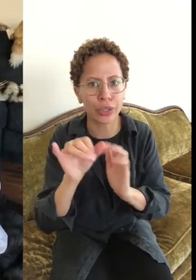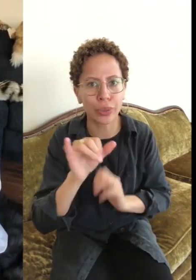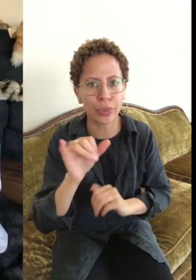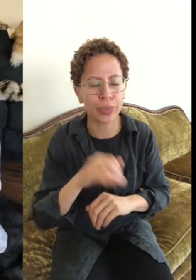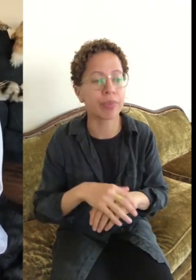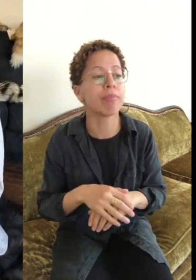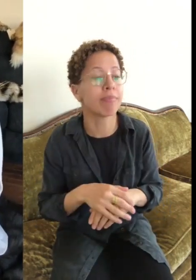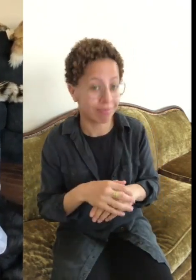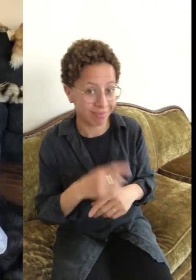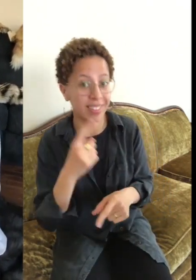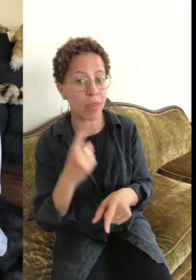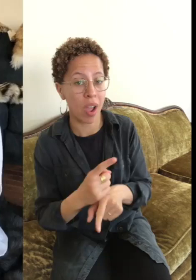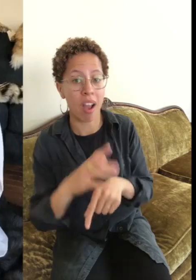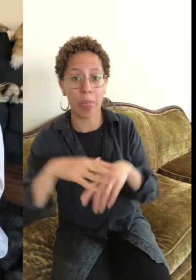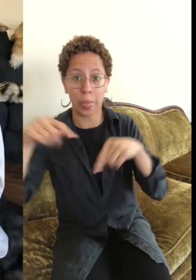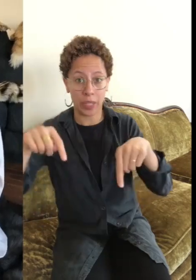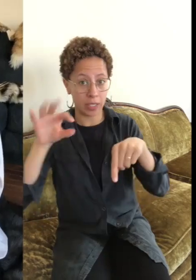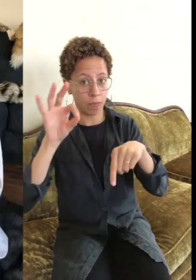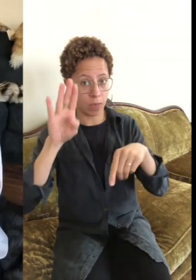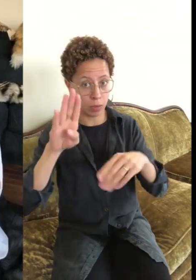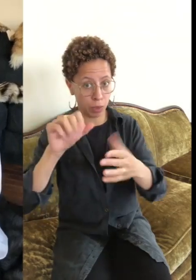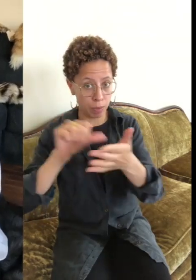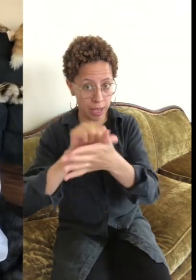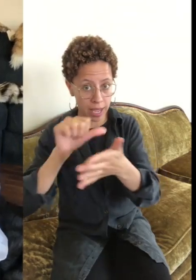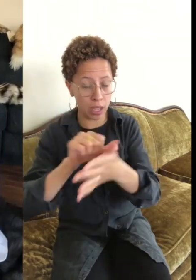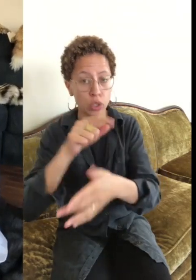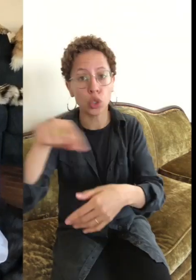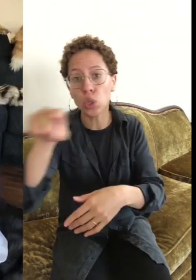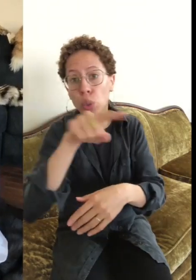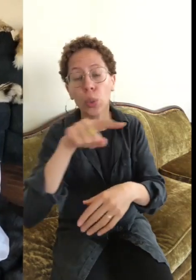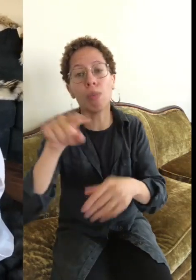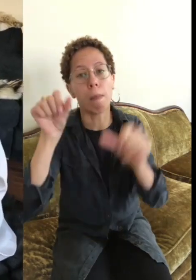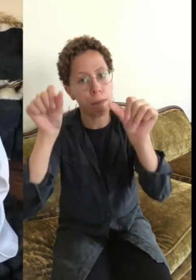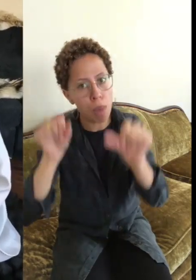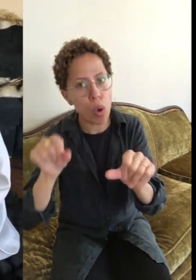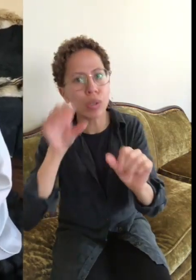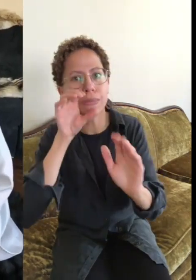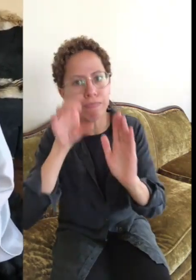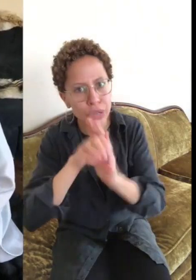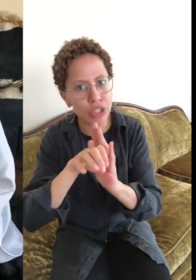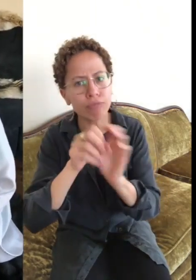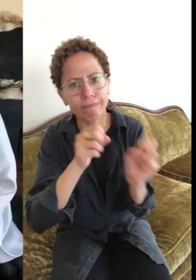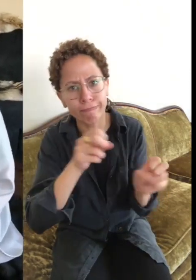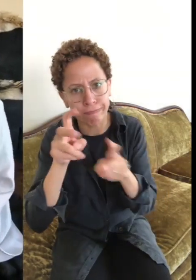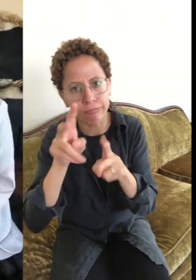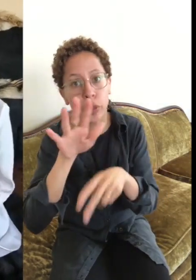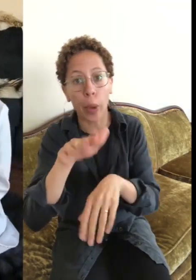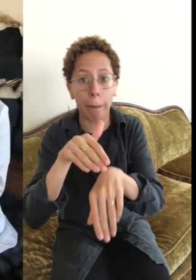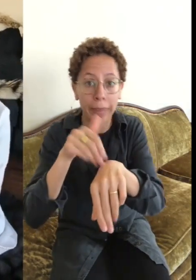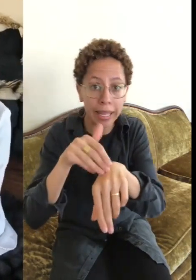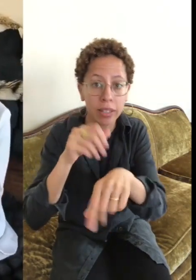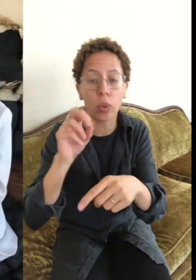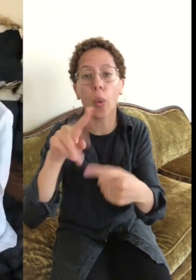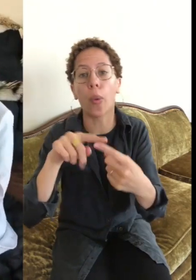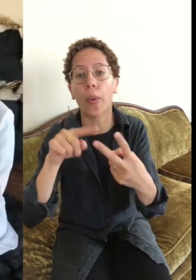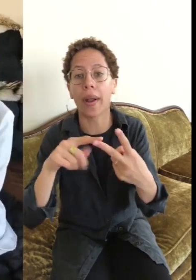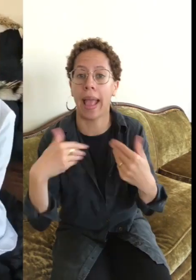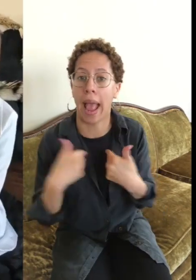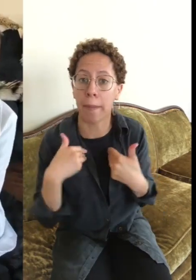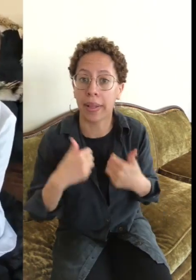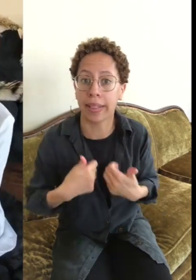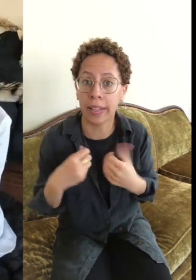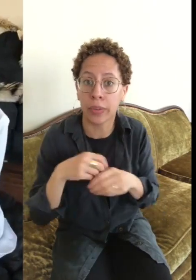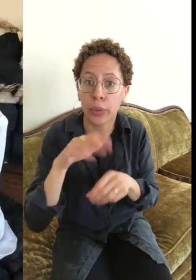Yeah, so we would like on this Facebook page for you guys to post a picture of your pet or an animal that lives